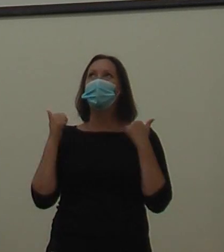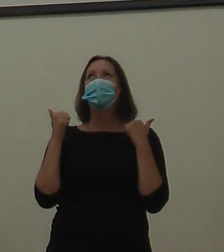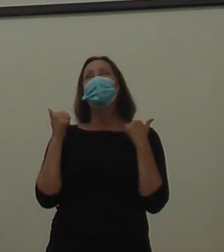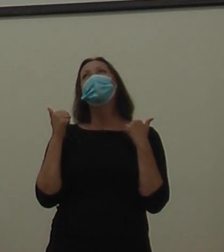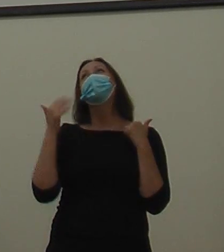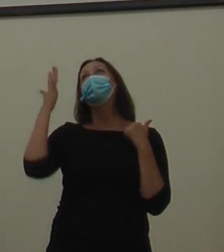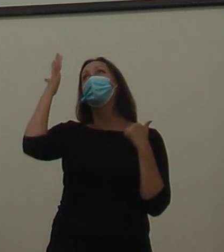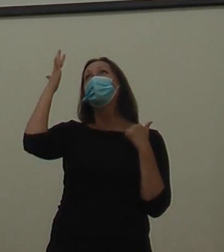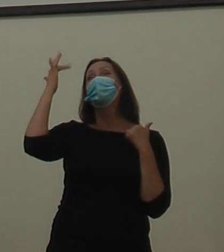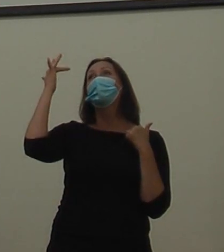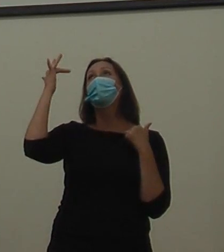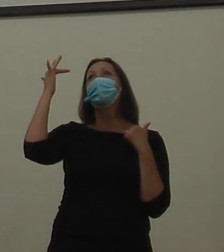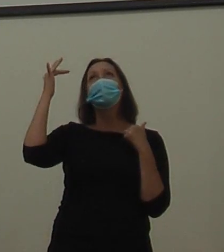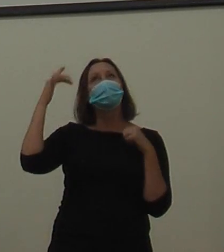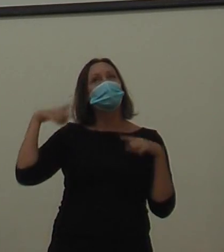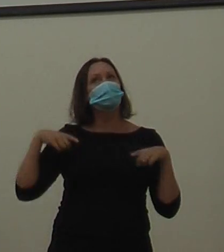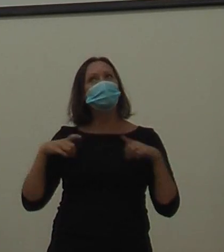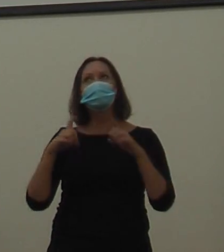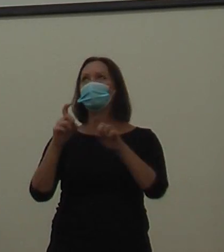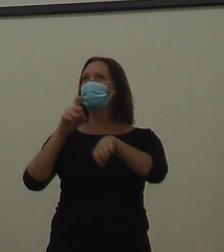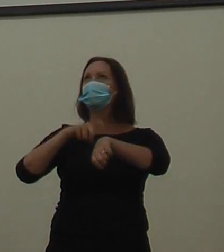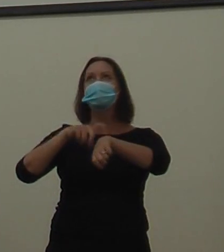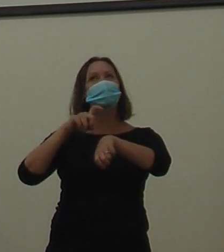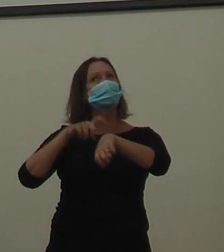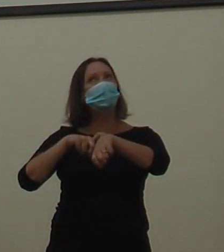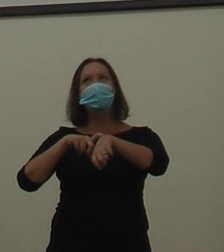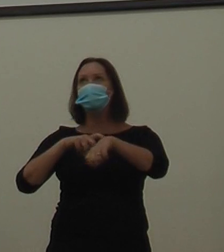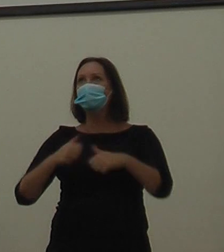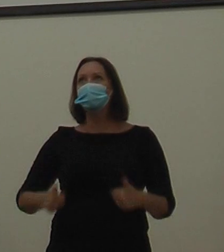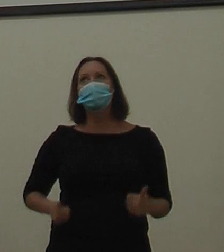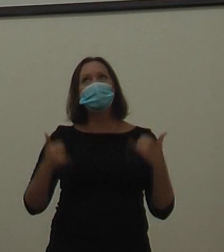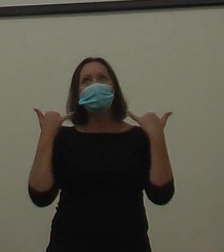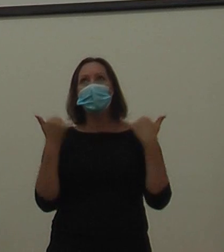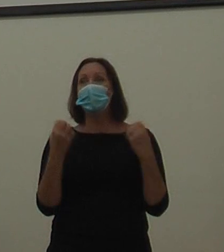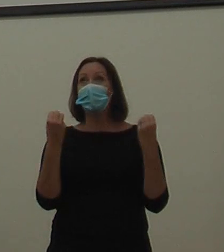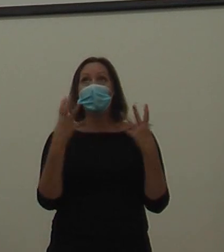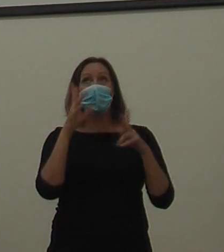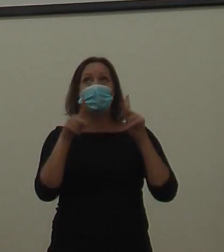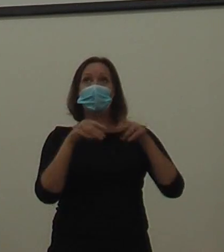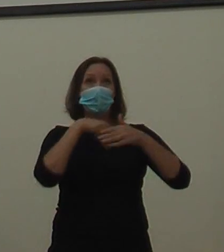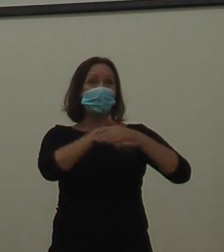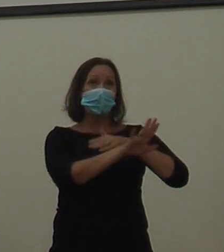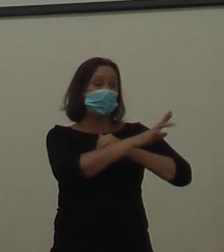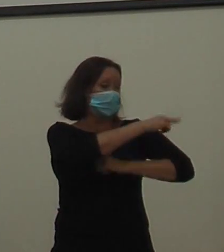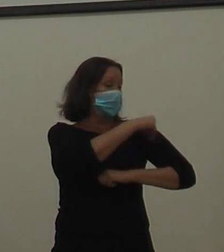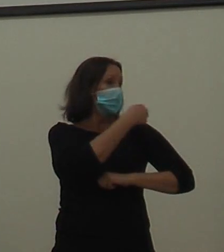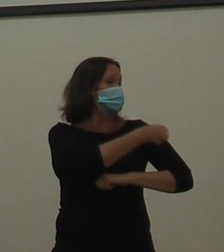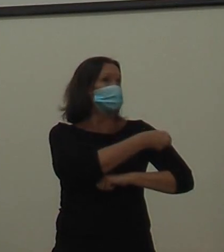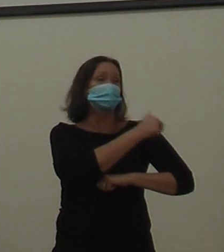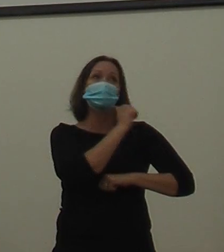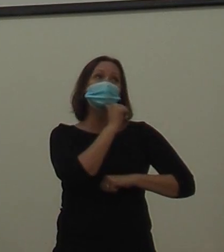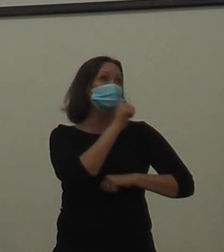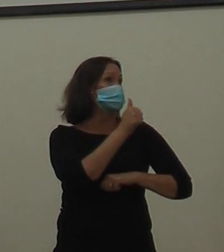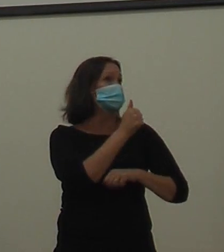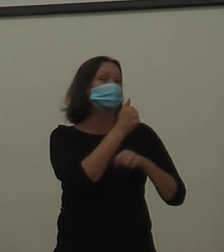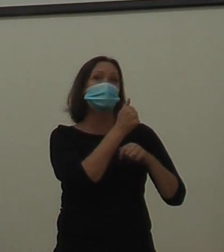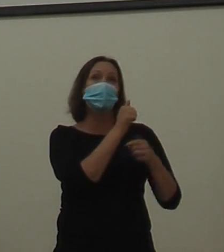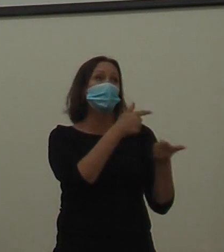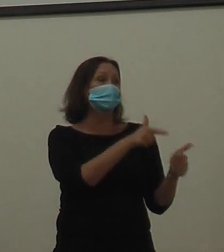Because during the time that we're living now, many check in and they don't check out. But you are